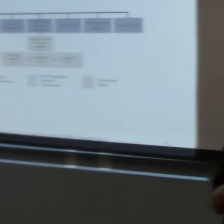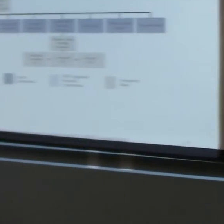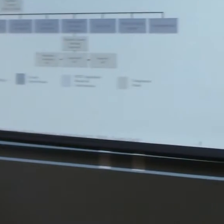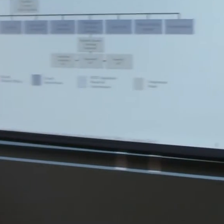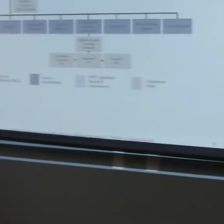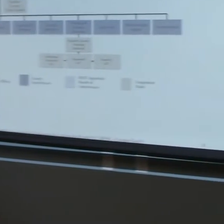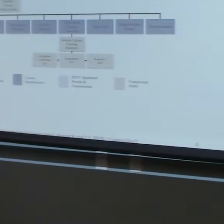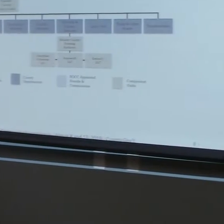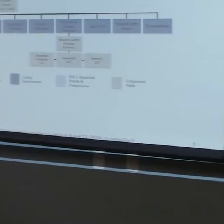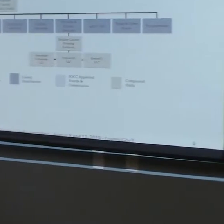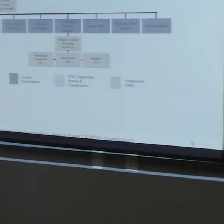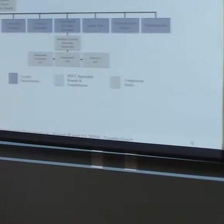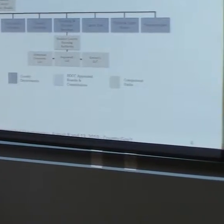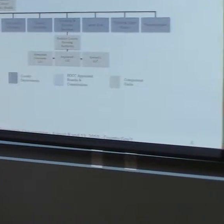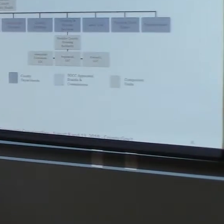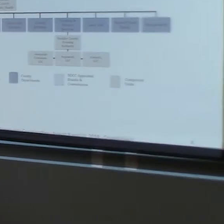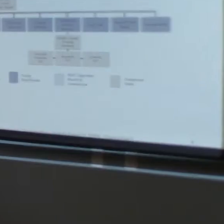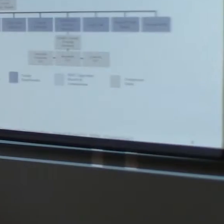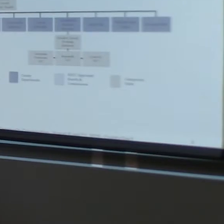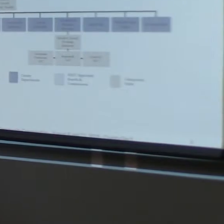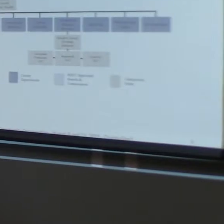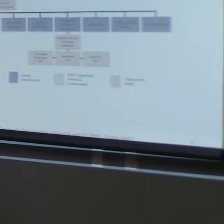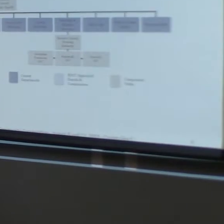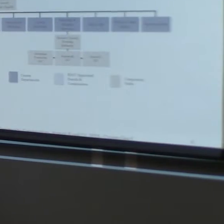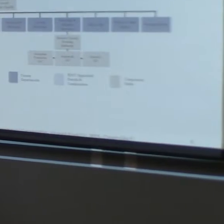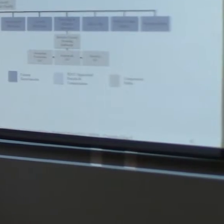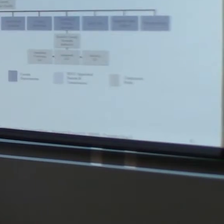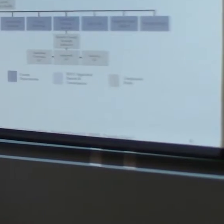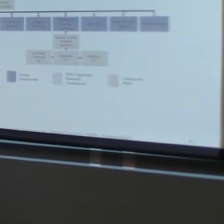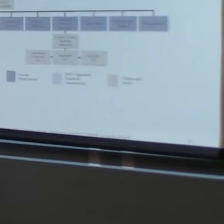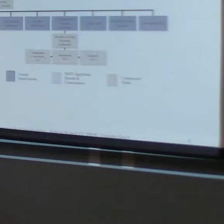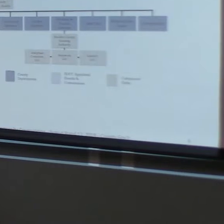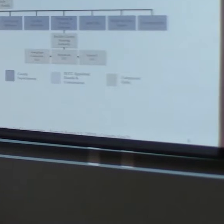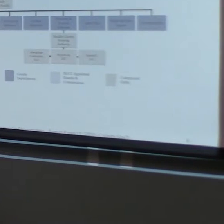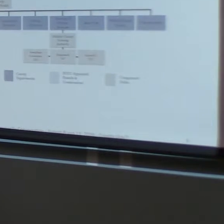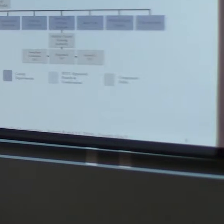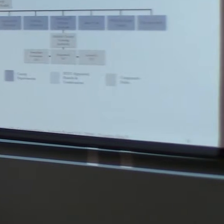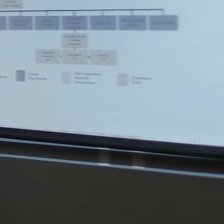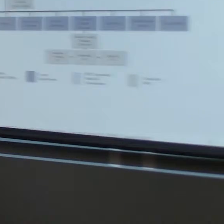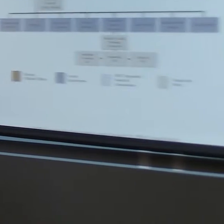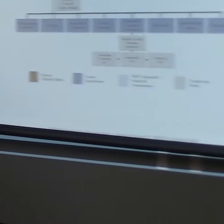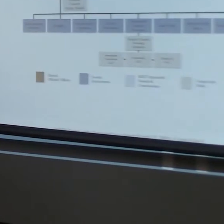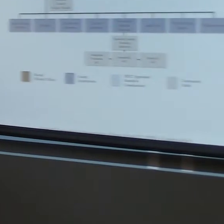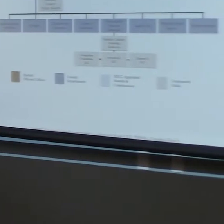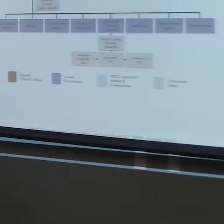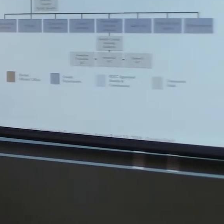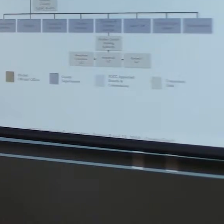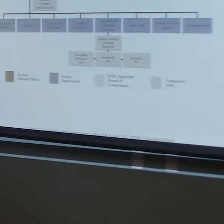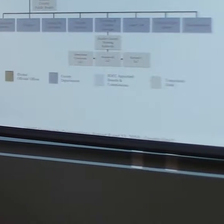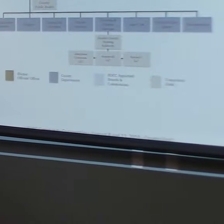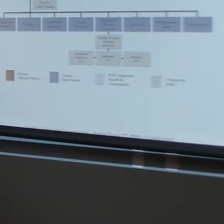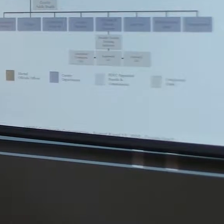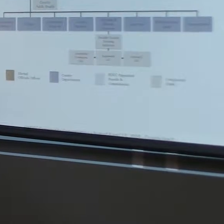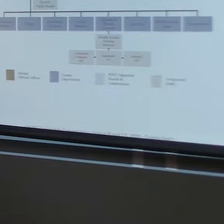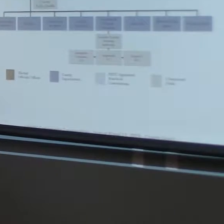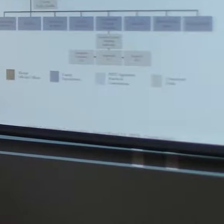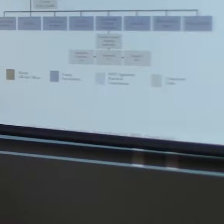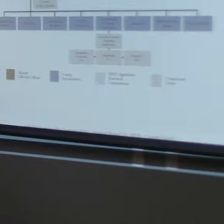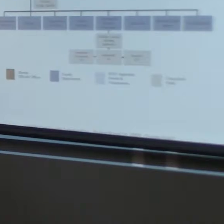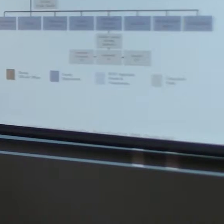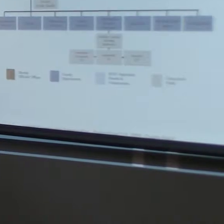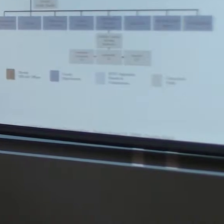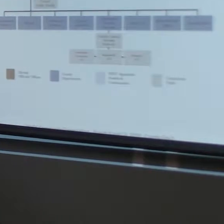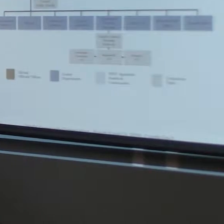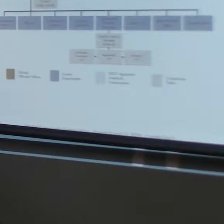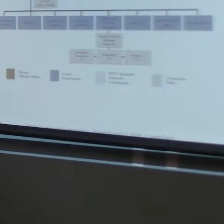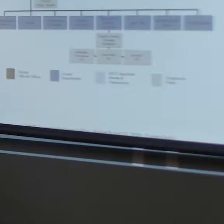about 11 years now. I'm on my 4th different incarnation of County Commissioner boards, so I've had a pretty good